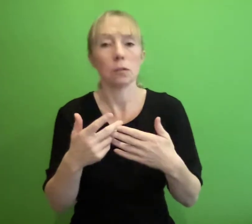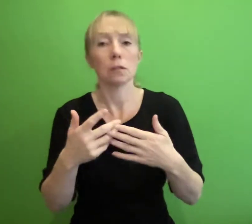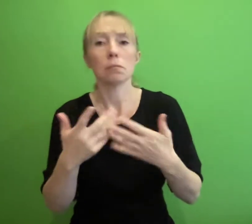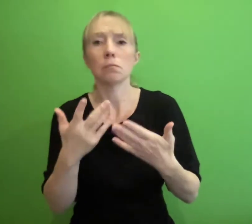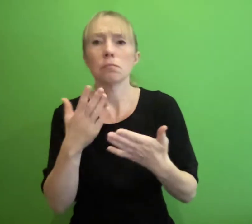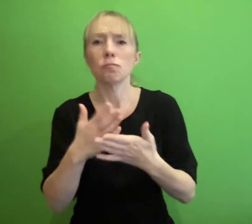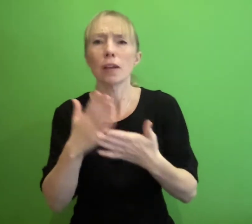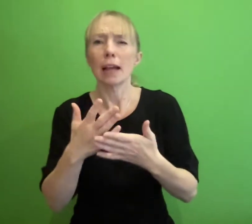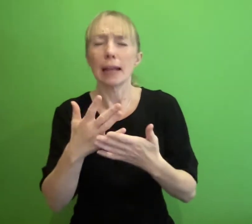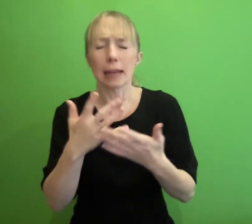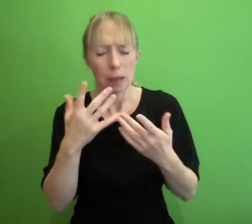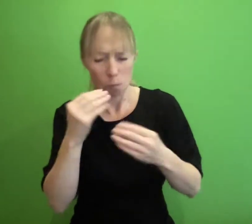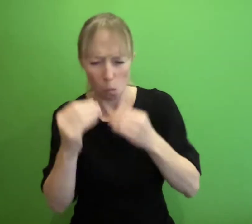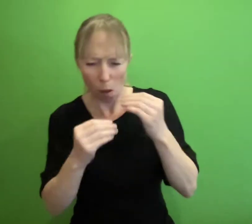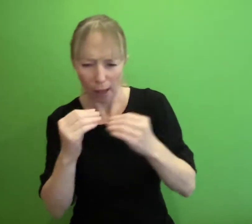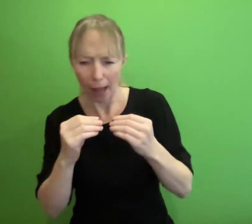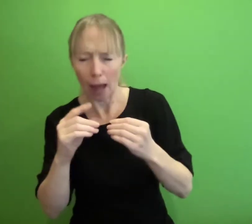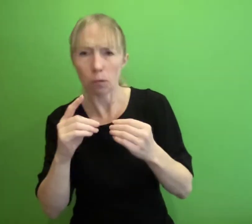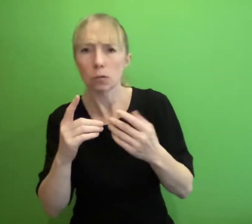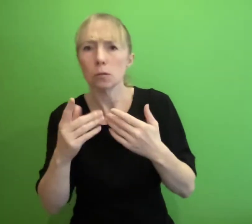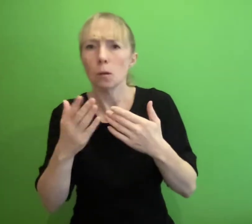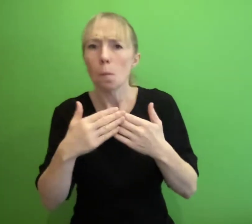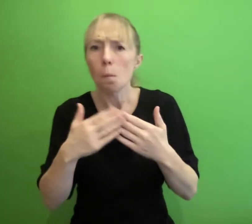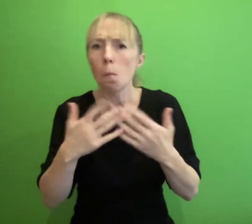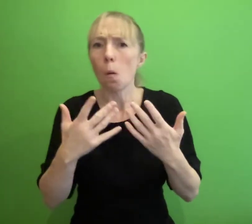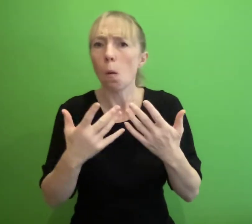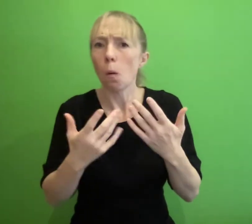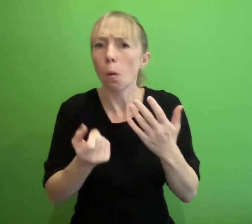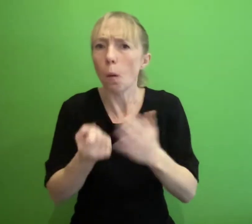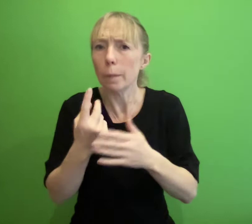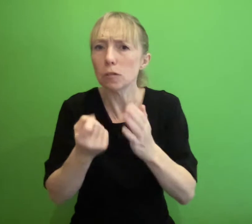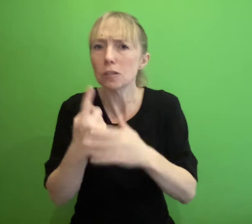accessible opportunities and potential for further research in this area.